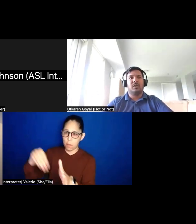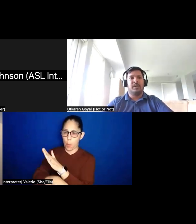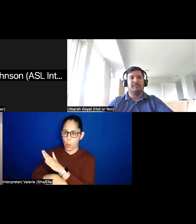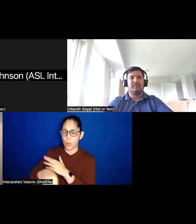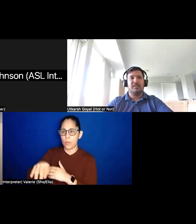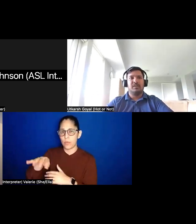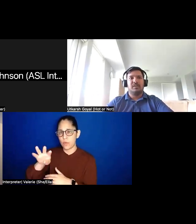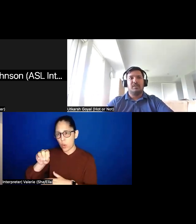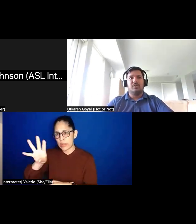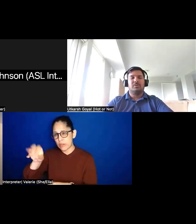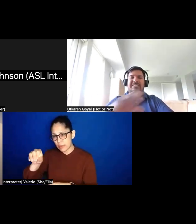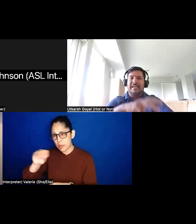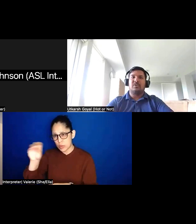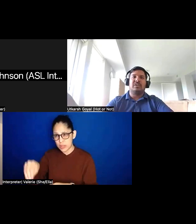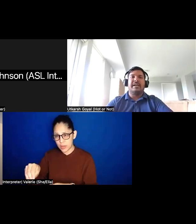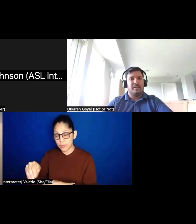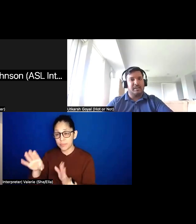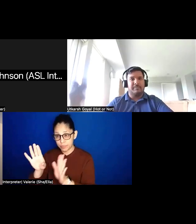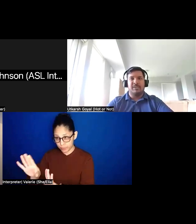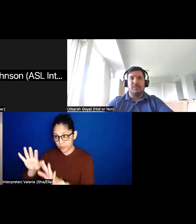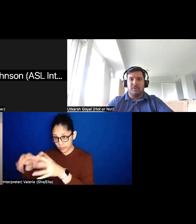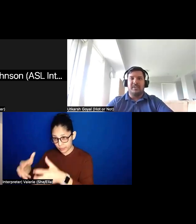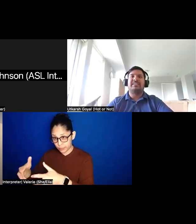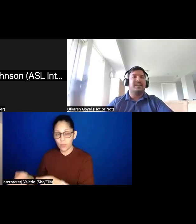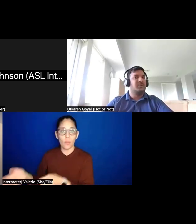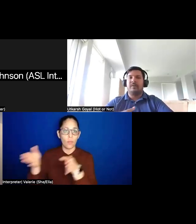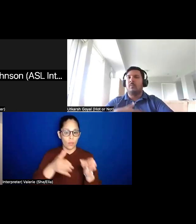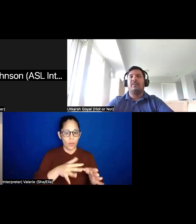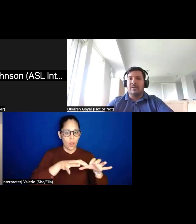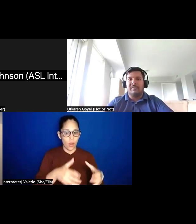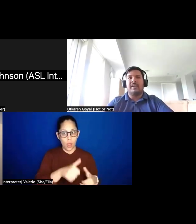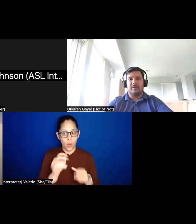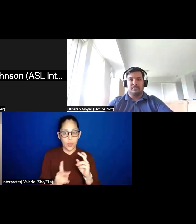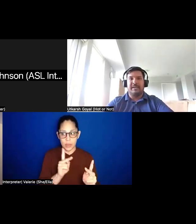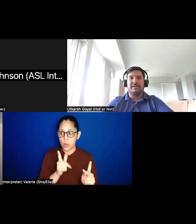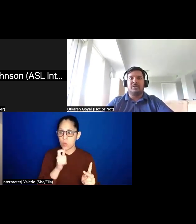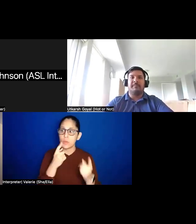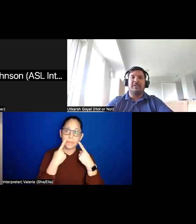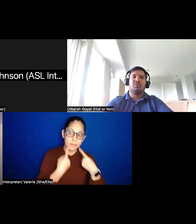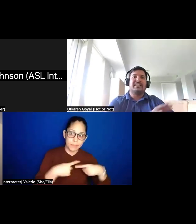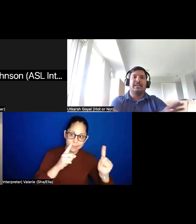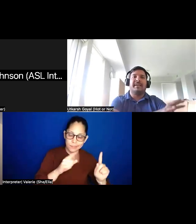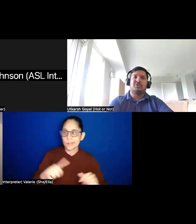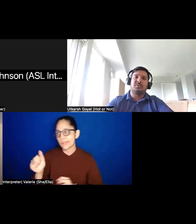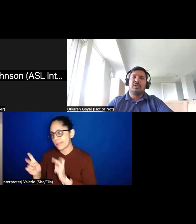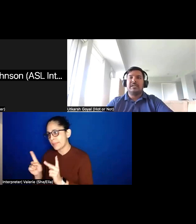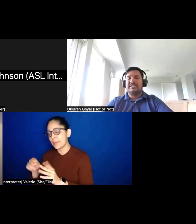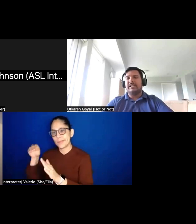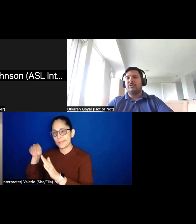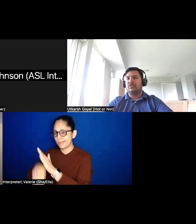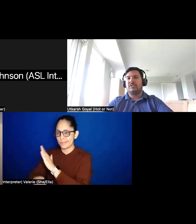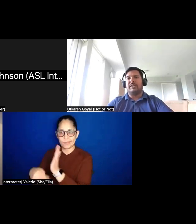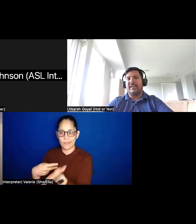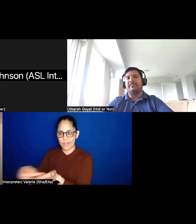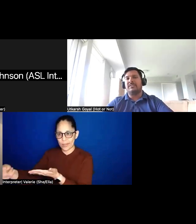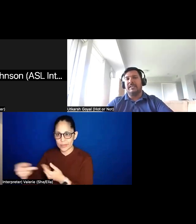people who, you know, sail through that, emerge victorious and are doing wonderfully well now, right? So the companies who actually managed to